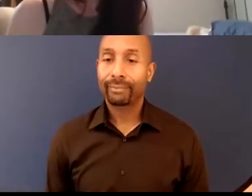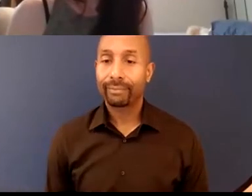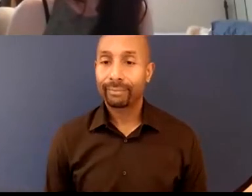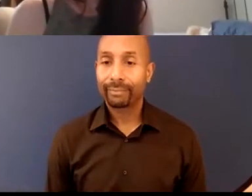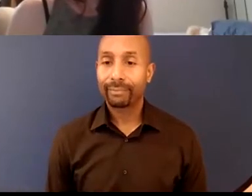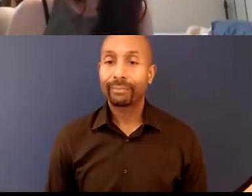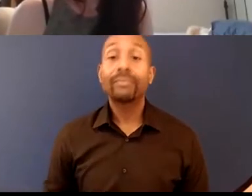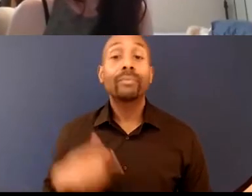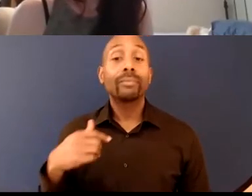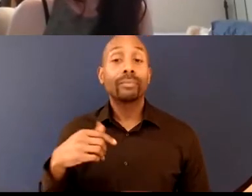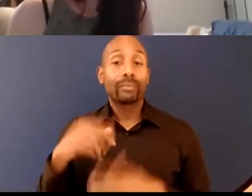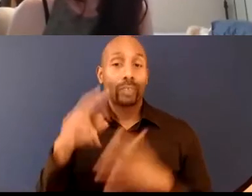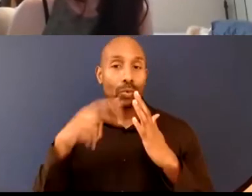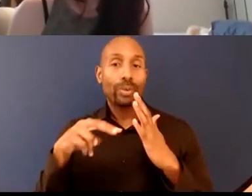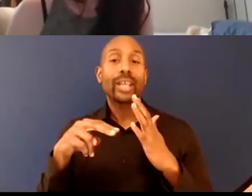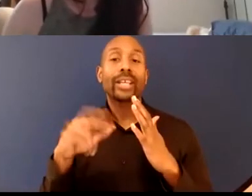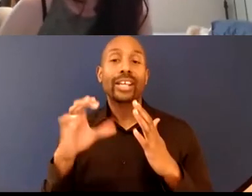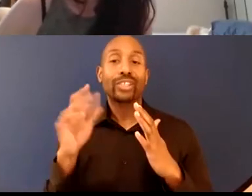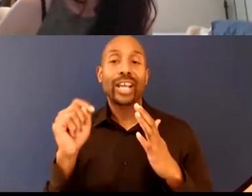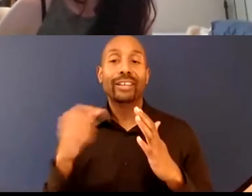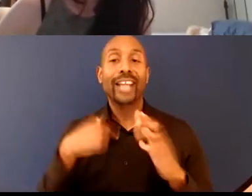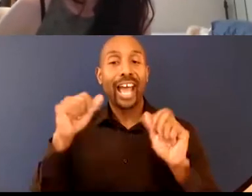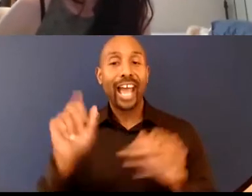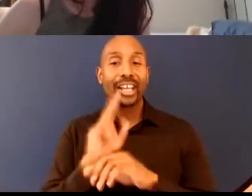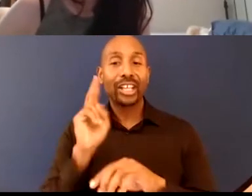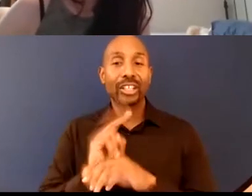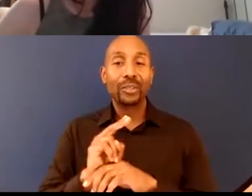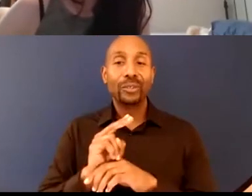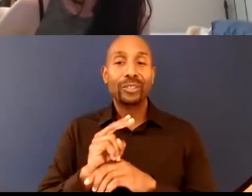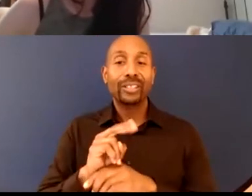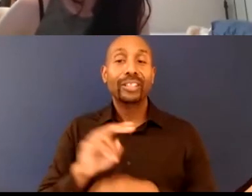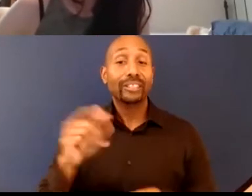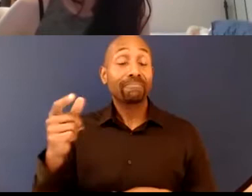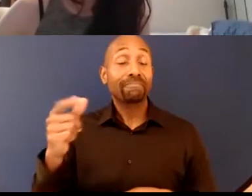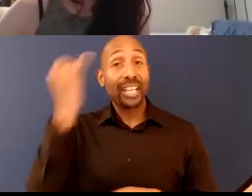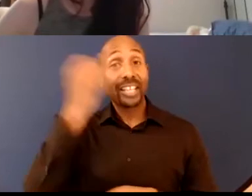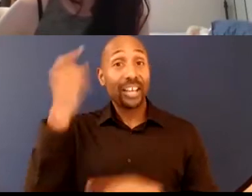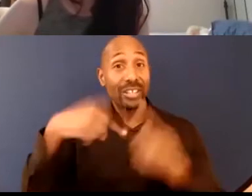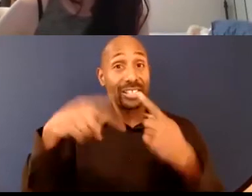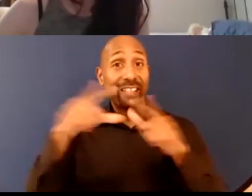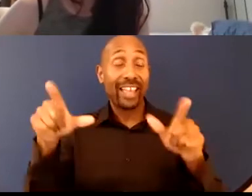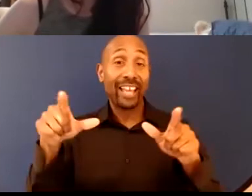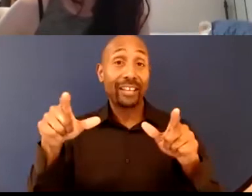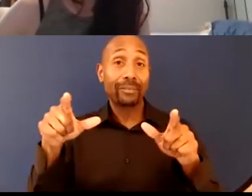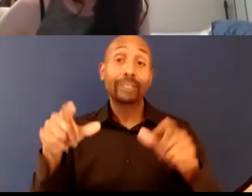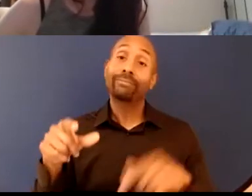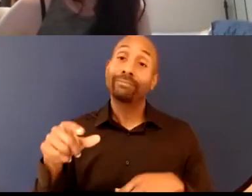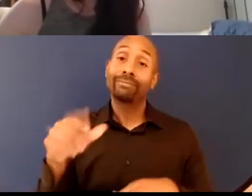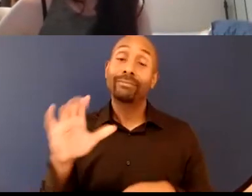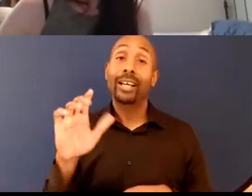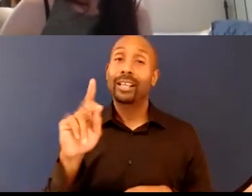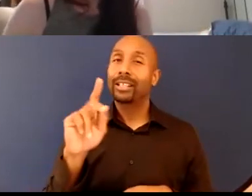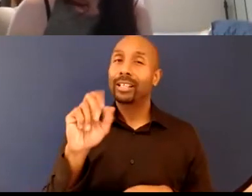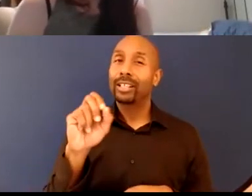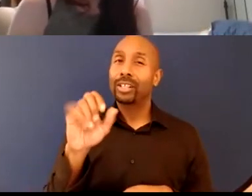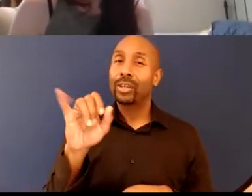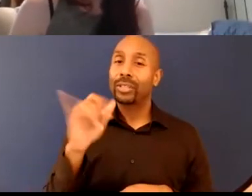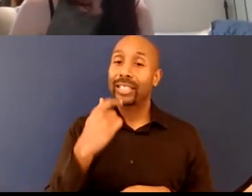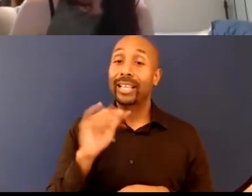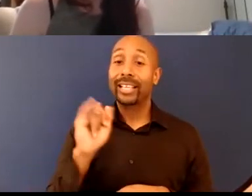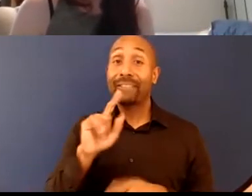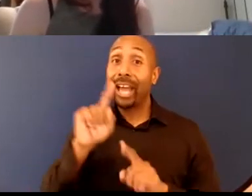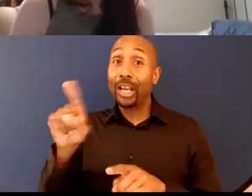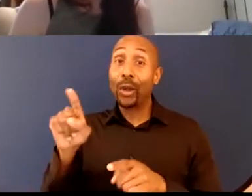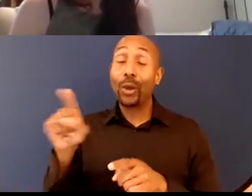I can use Italian Sign Language. If I'm going to Italy, I'm taking